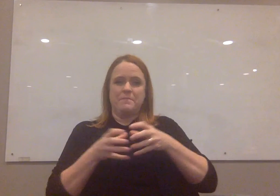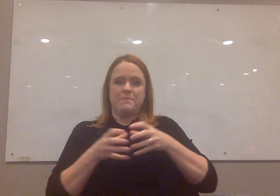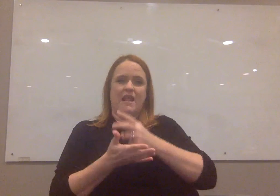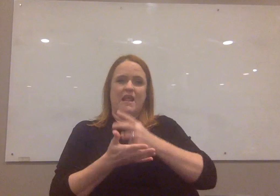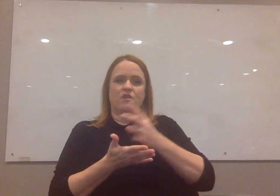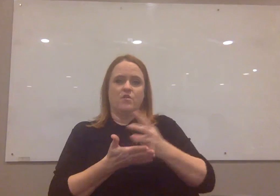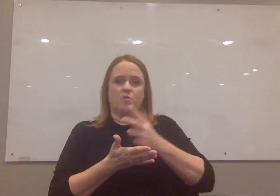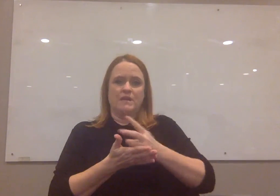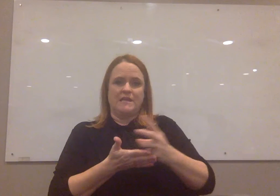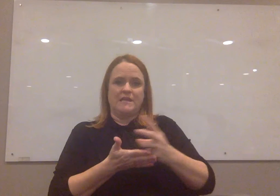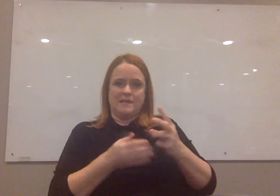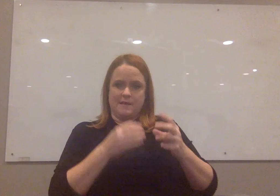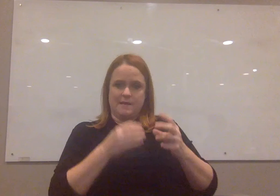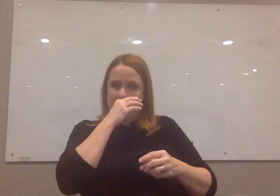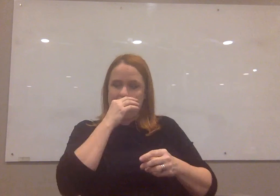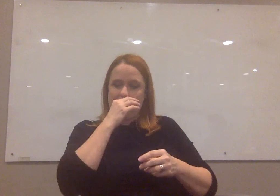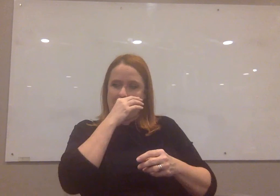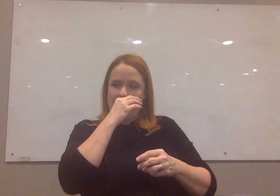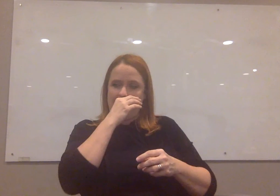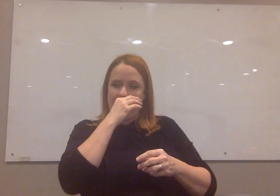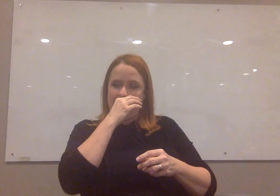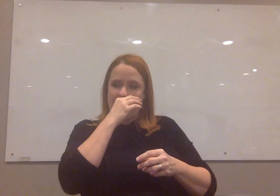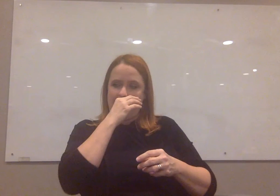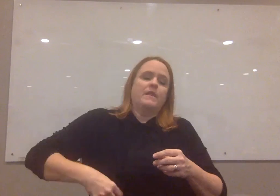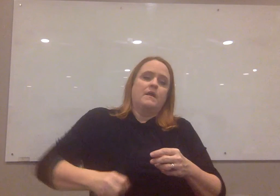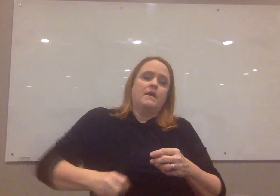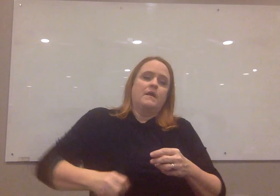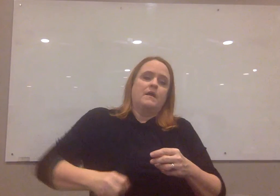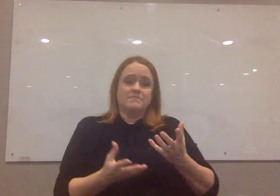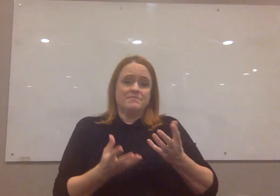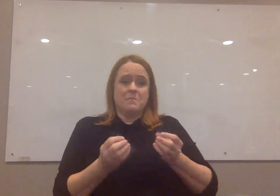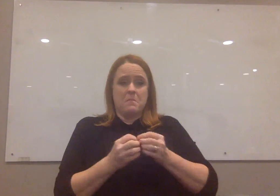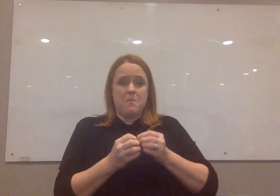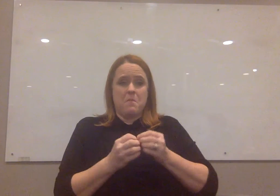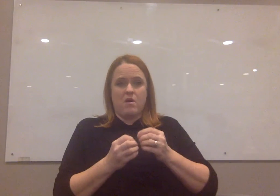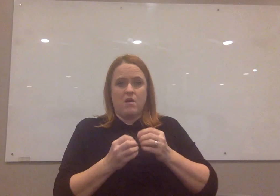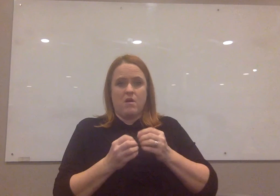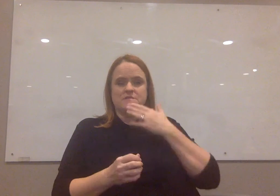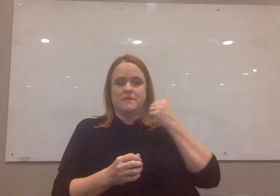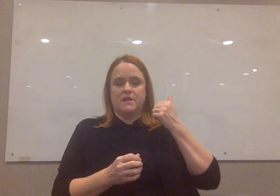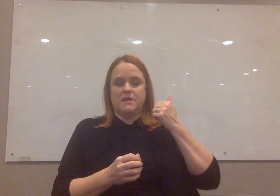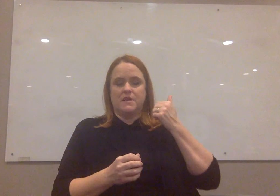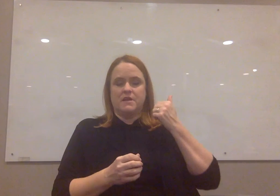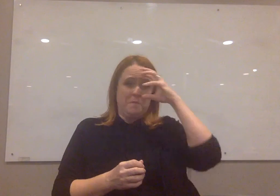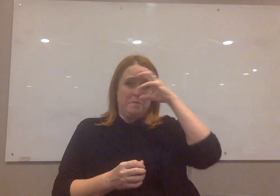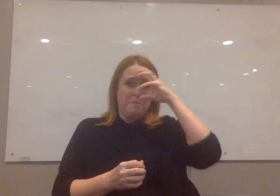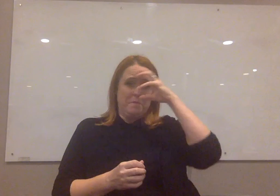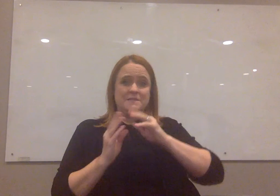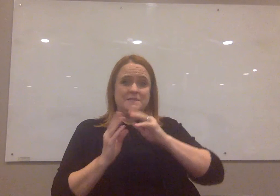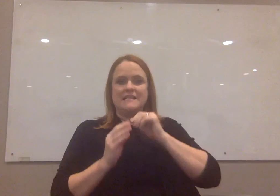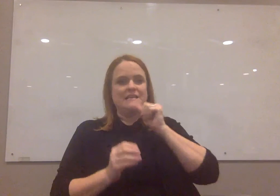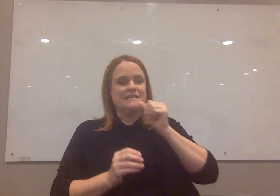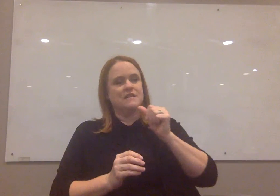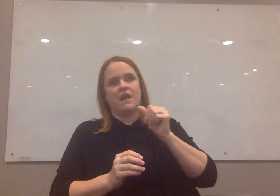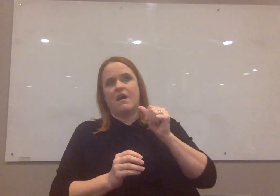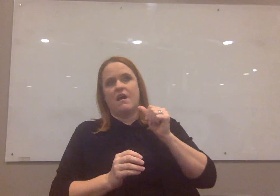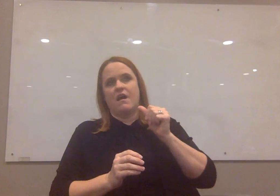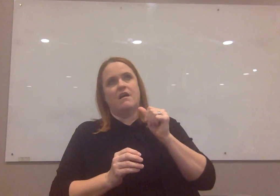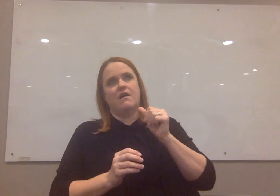if we meeting were- more works better because when you miss a meeting, it's not a 2-month gap. Yeah, I agree with that. Like we